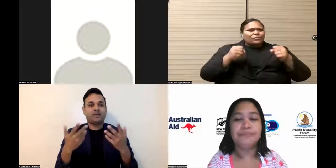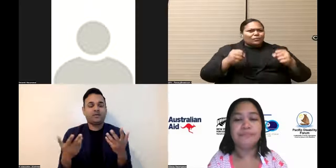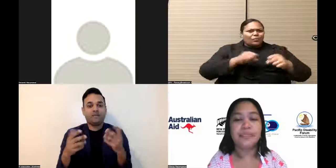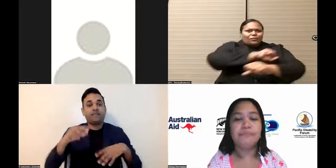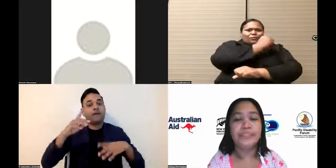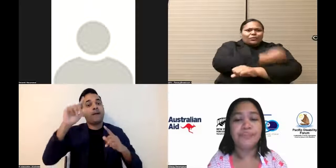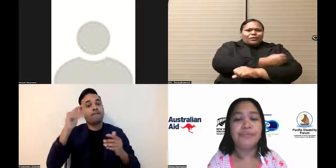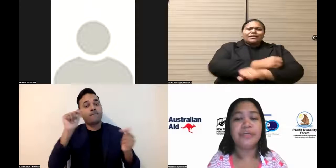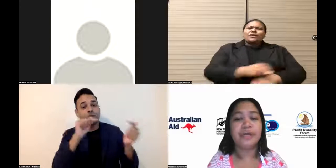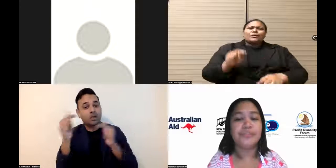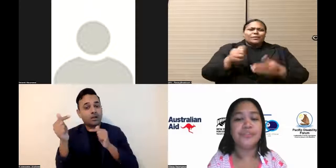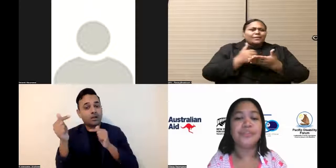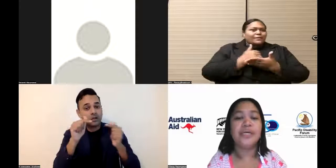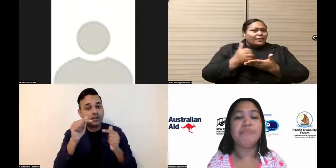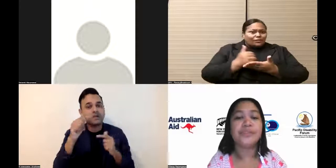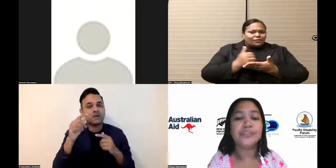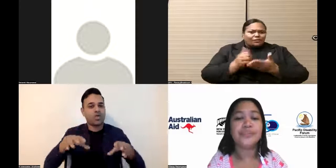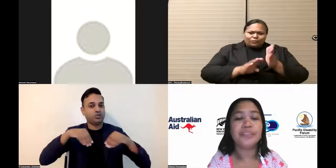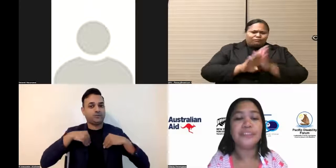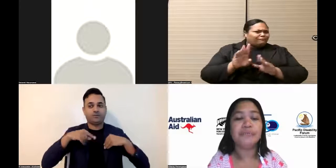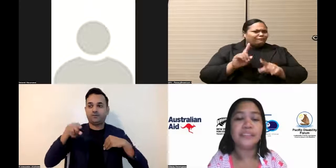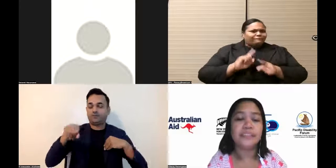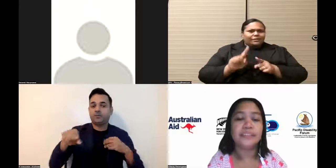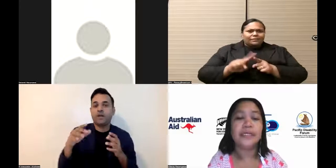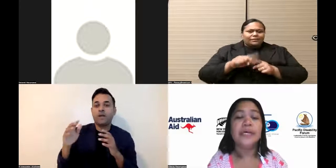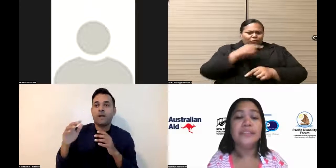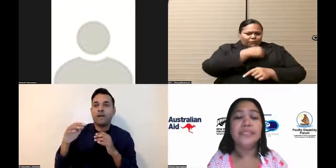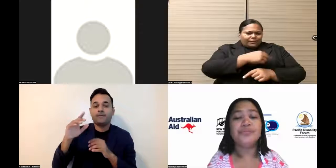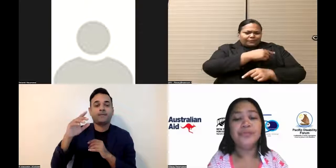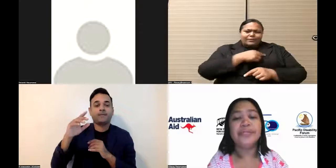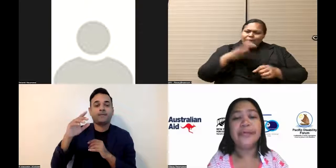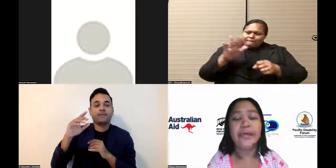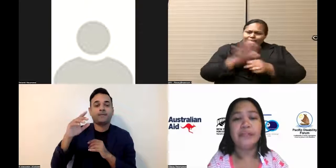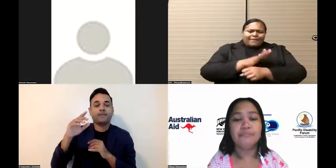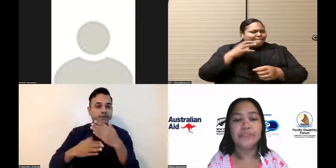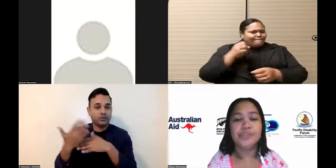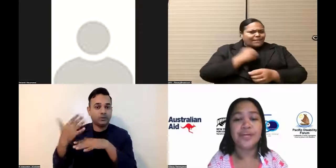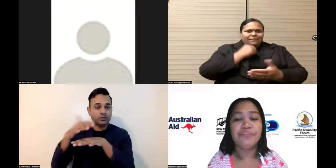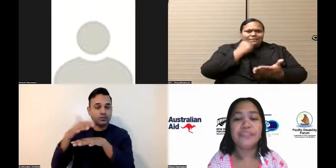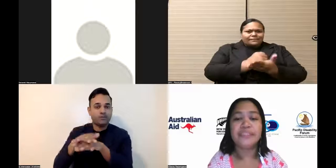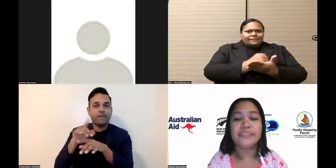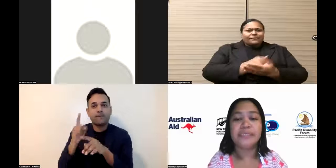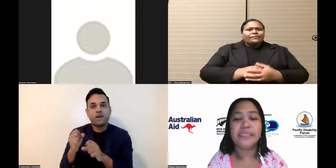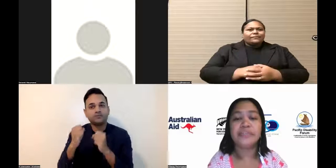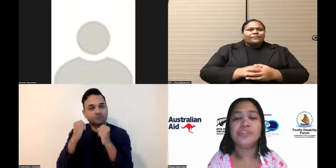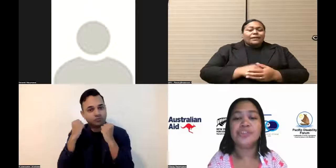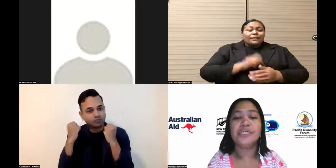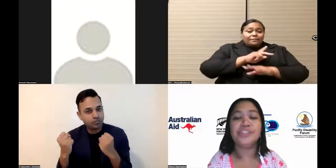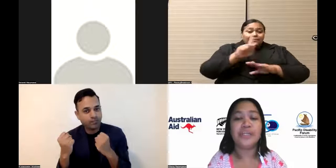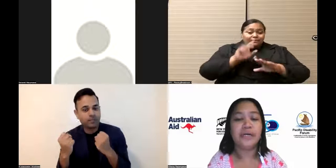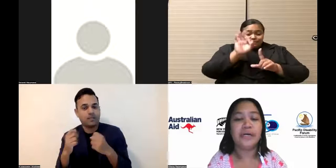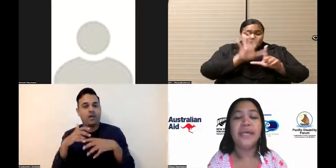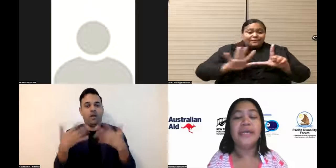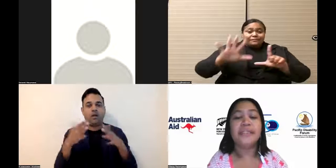made. Pacific countries and persons with disabilities need to be at the helm, driving the disability